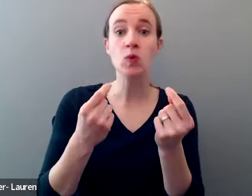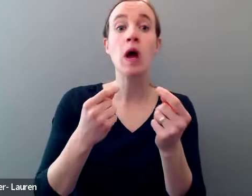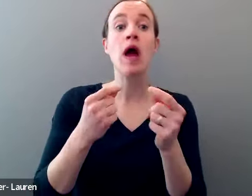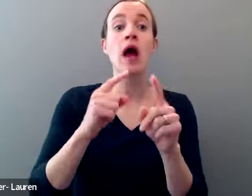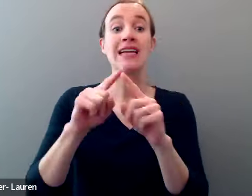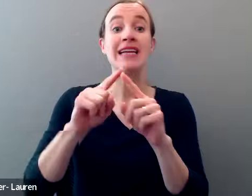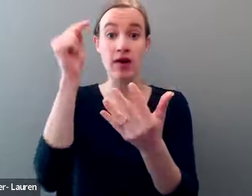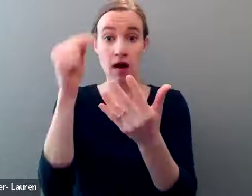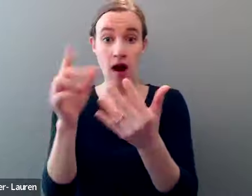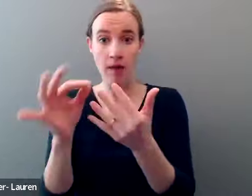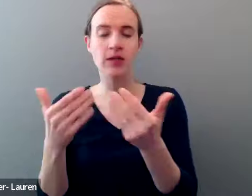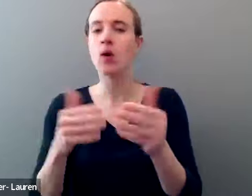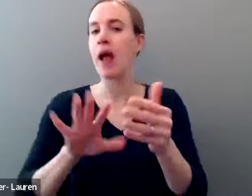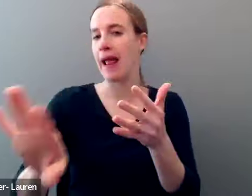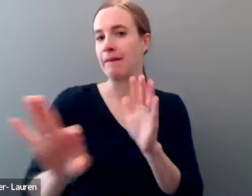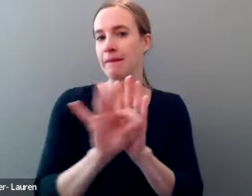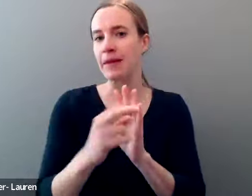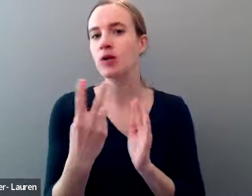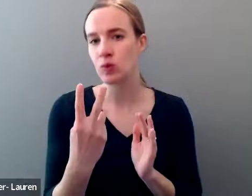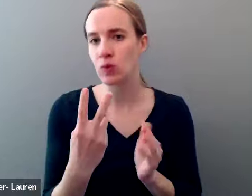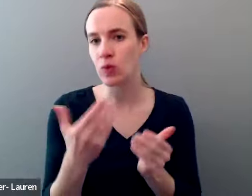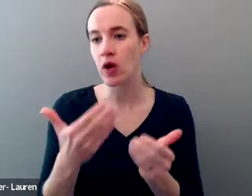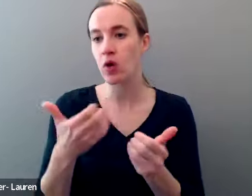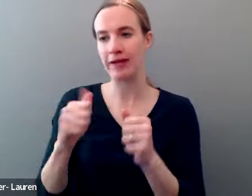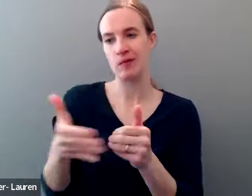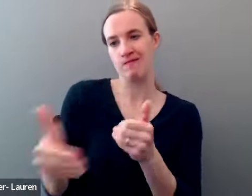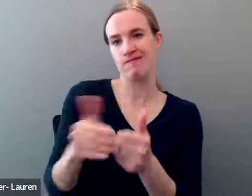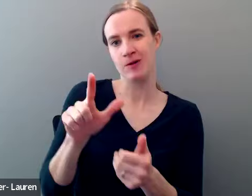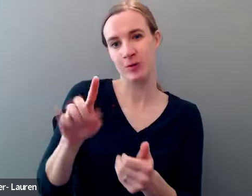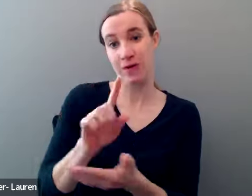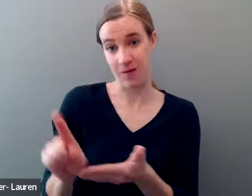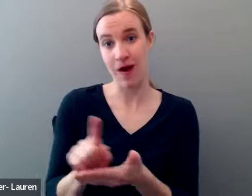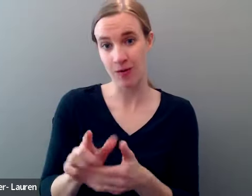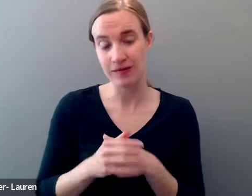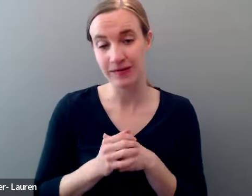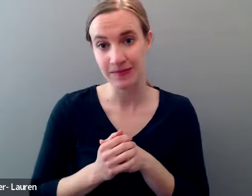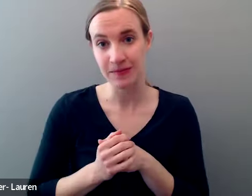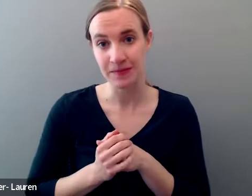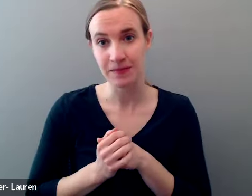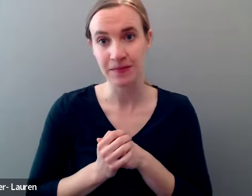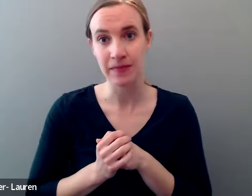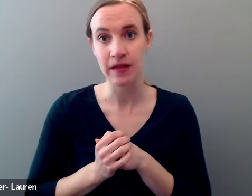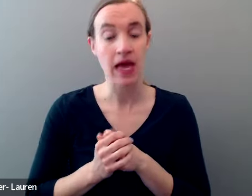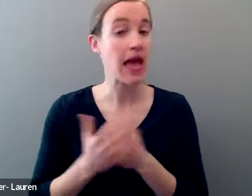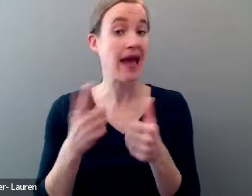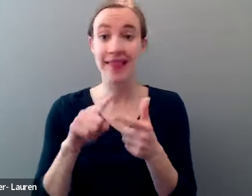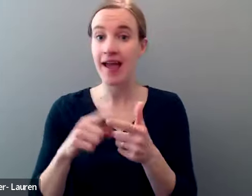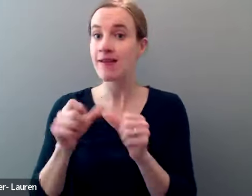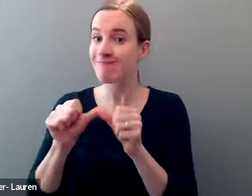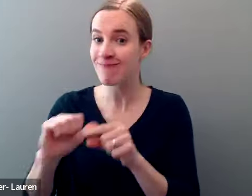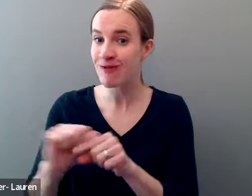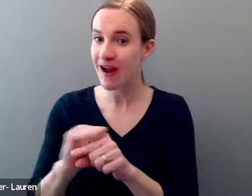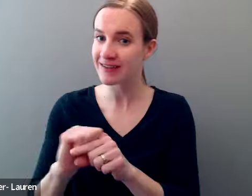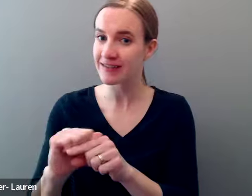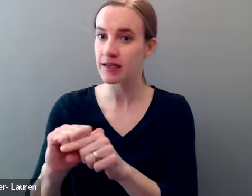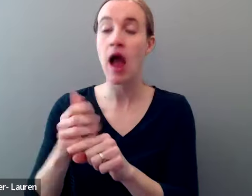of these and try them in the next 24 hours. And then keep doing it. And